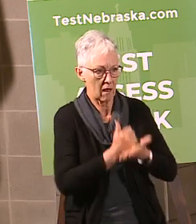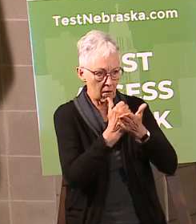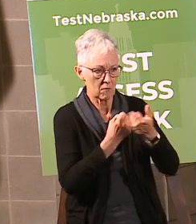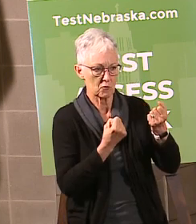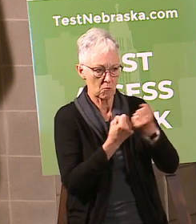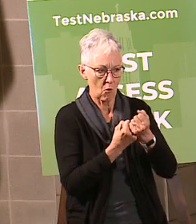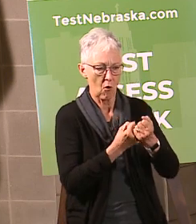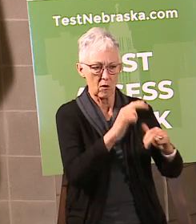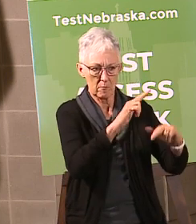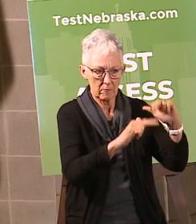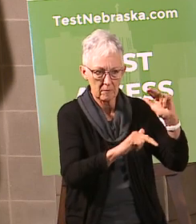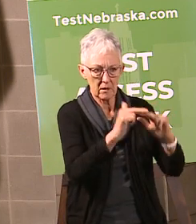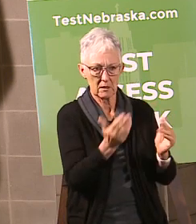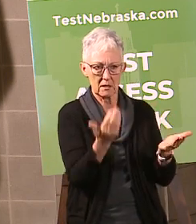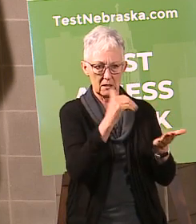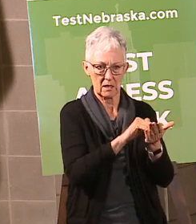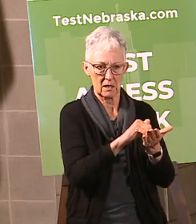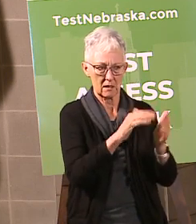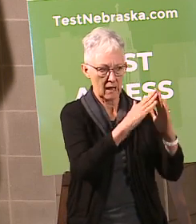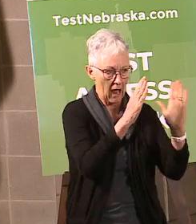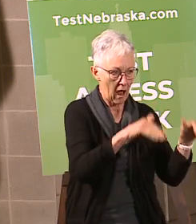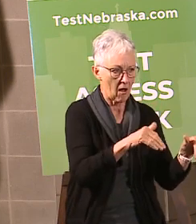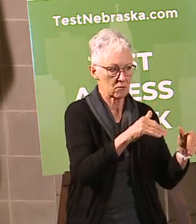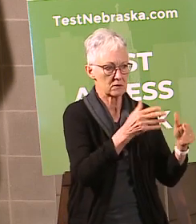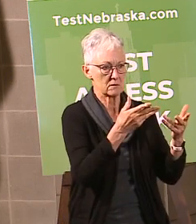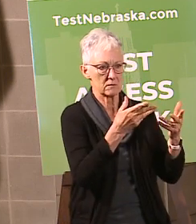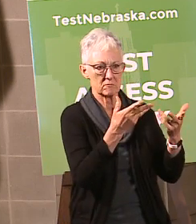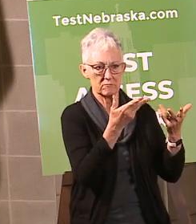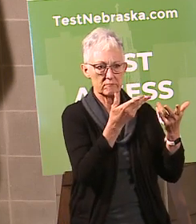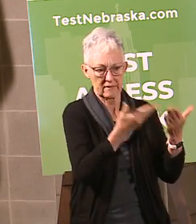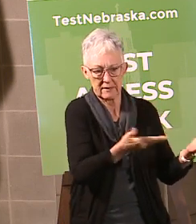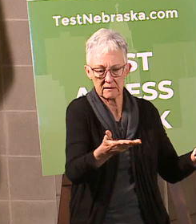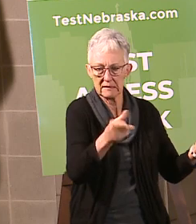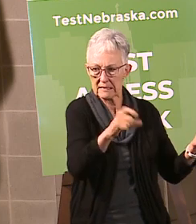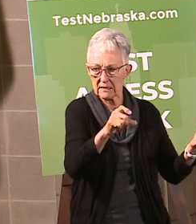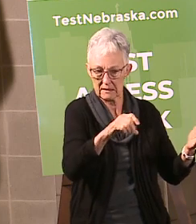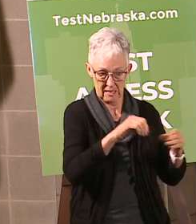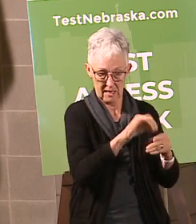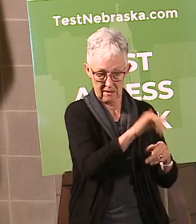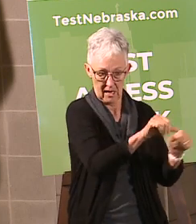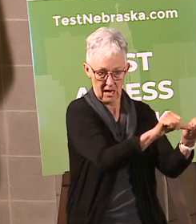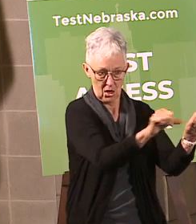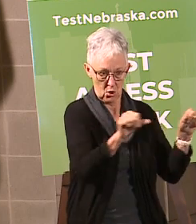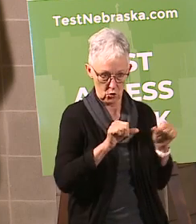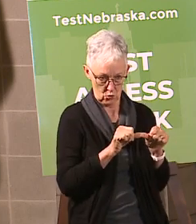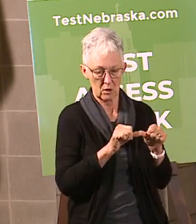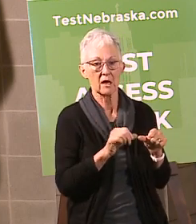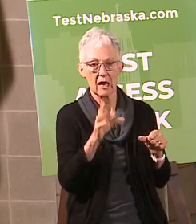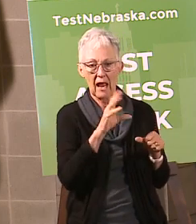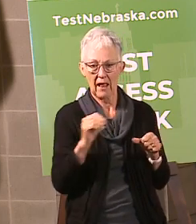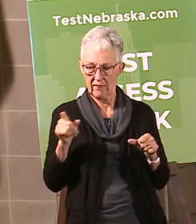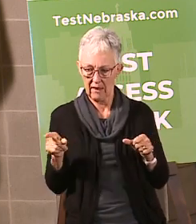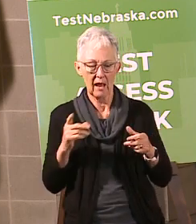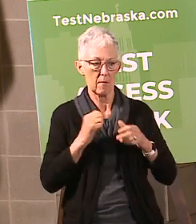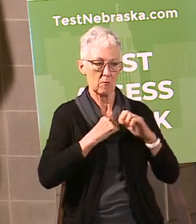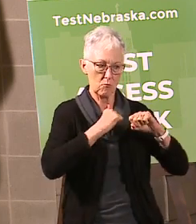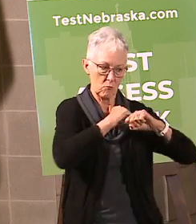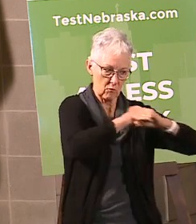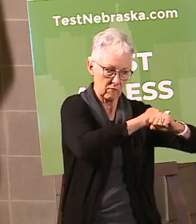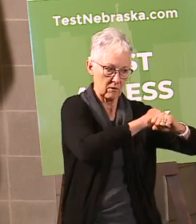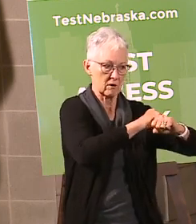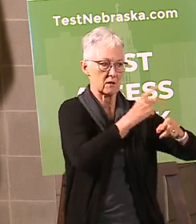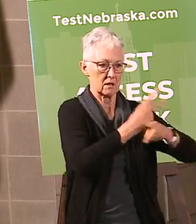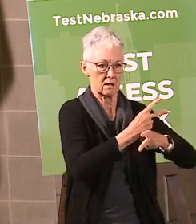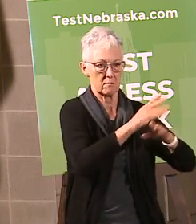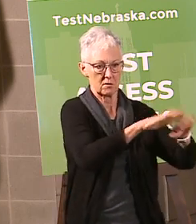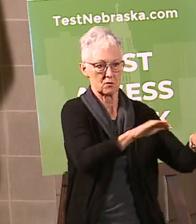again with this COVID emergency. And most Nebraskans don't even know they have a community collaborative or who these